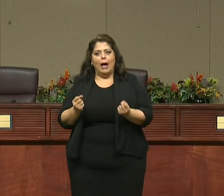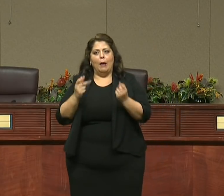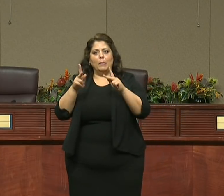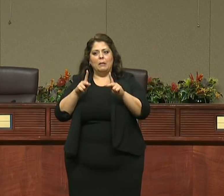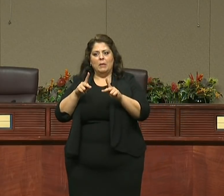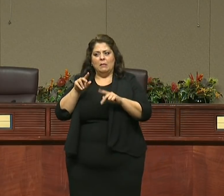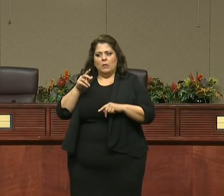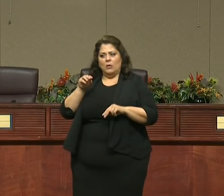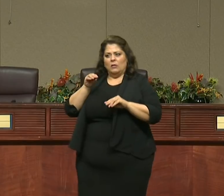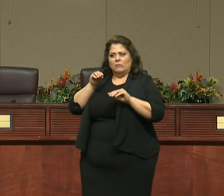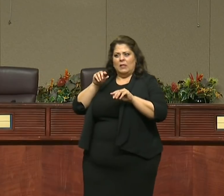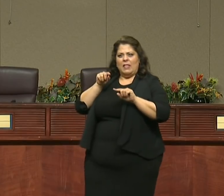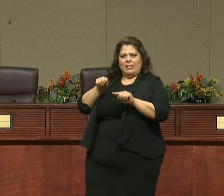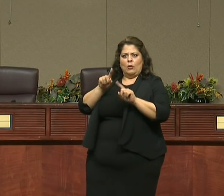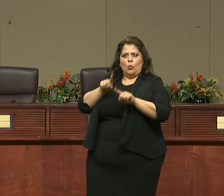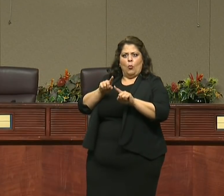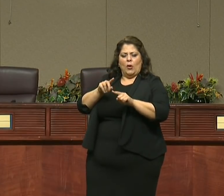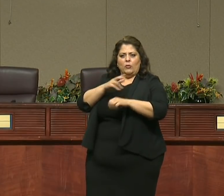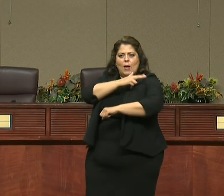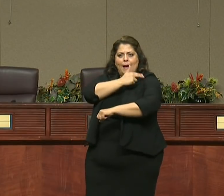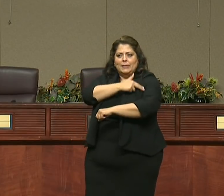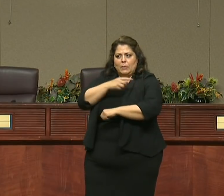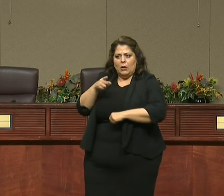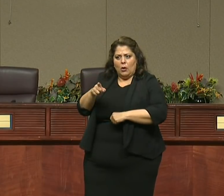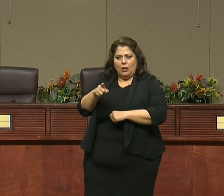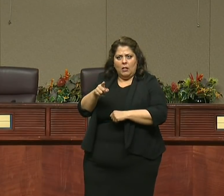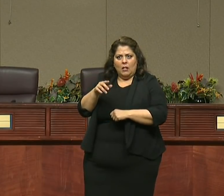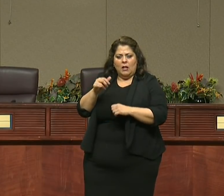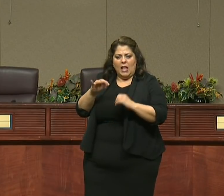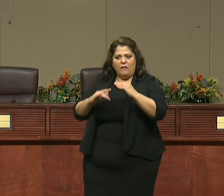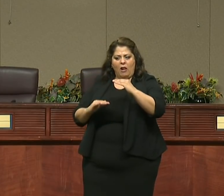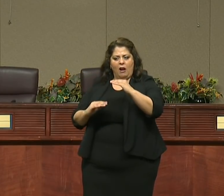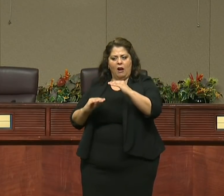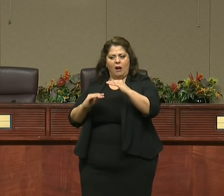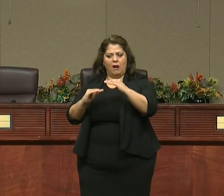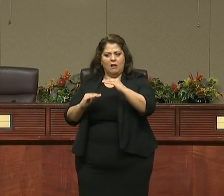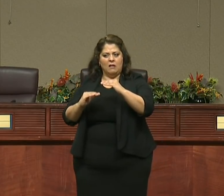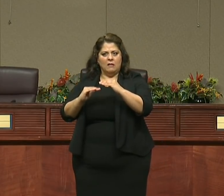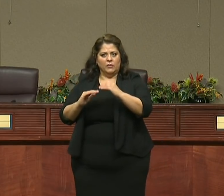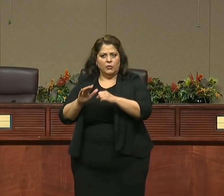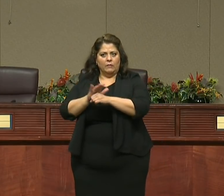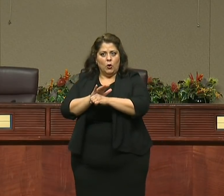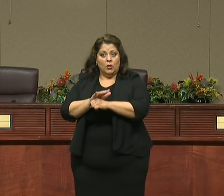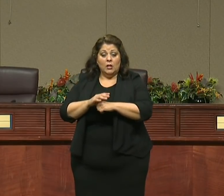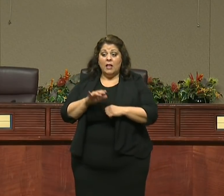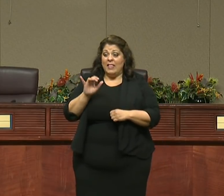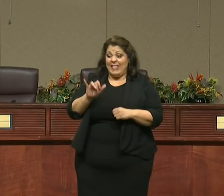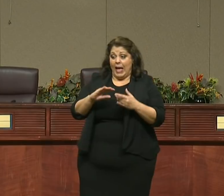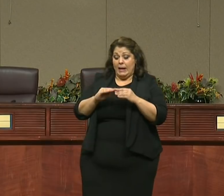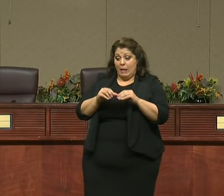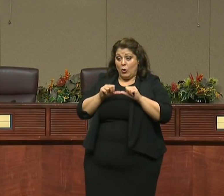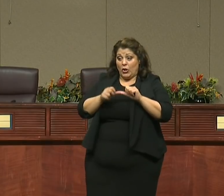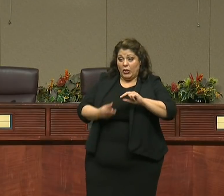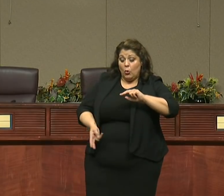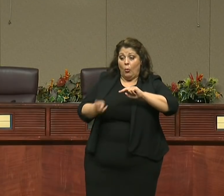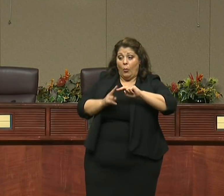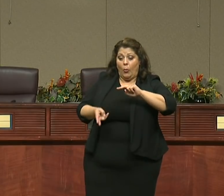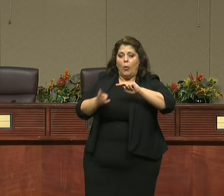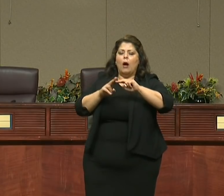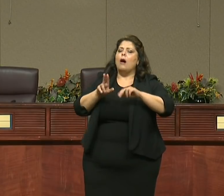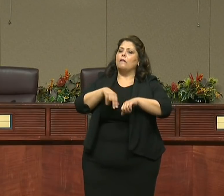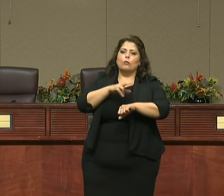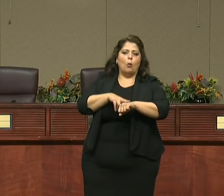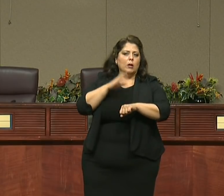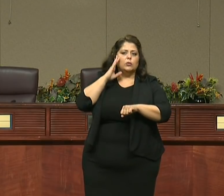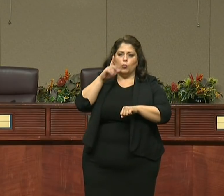very important to any decisions going forward. If those numbers continue to escalate, then obviously we'll have to make some adjustments